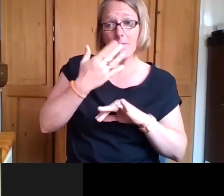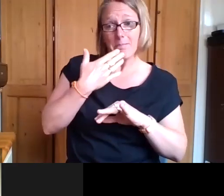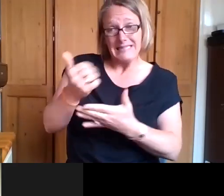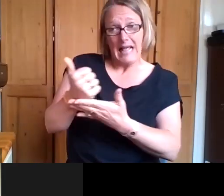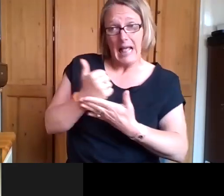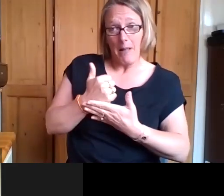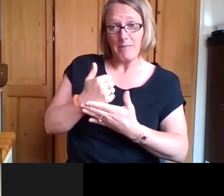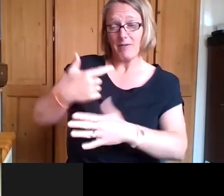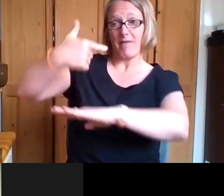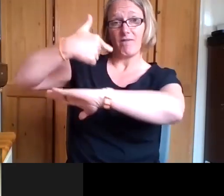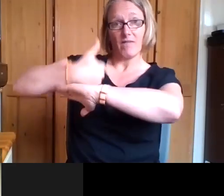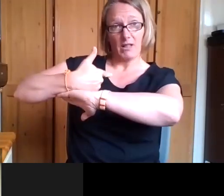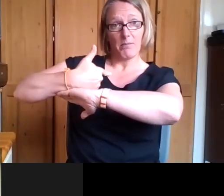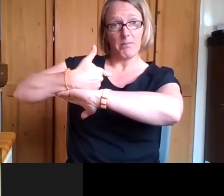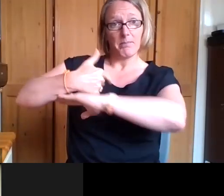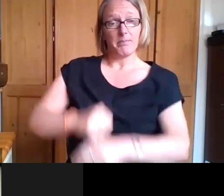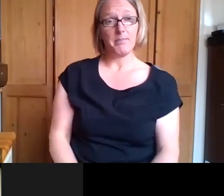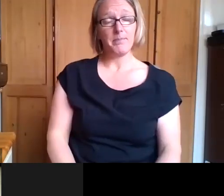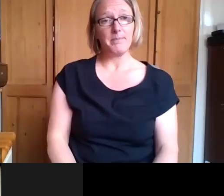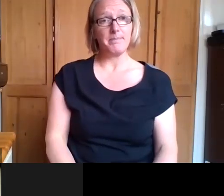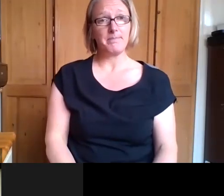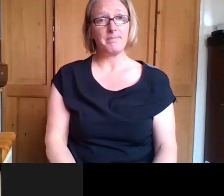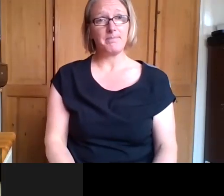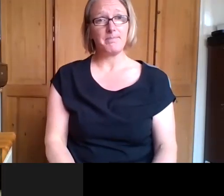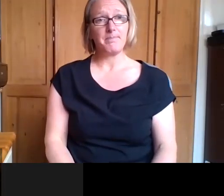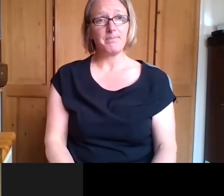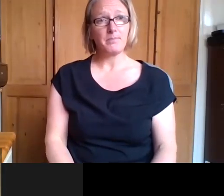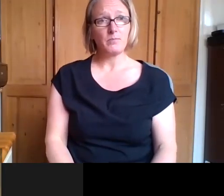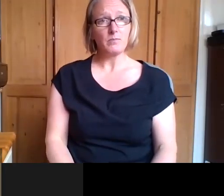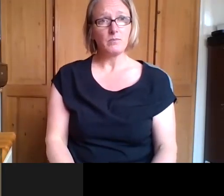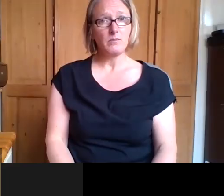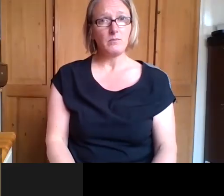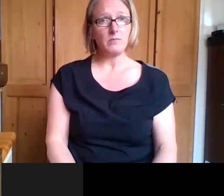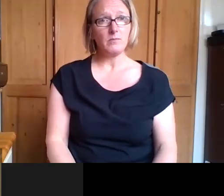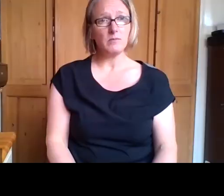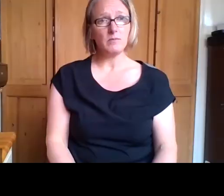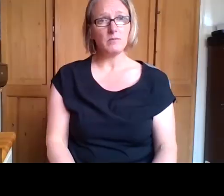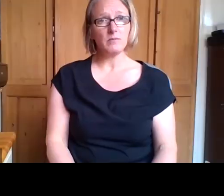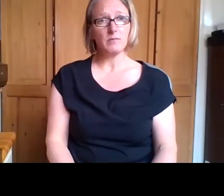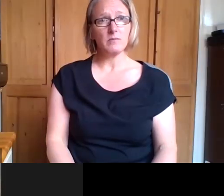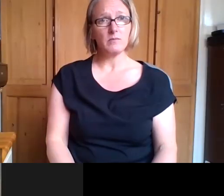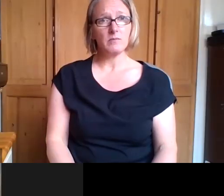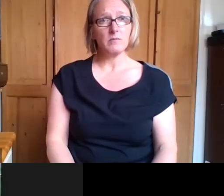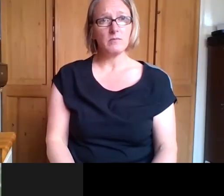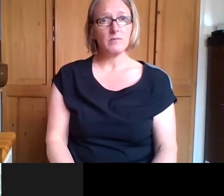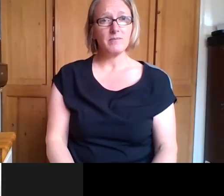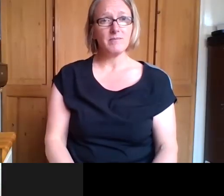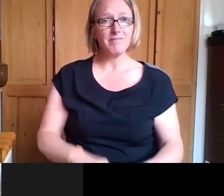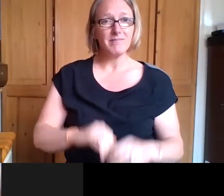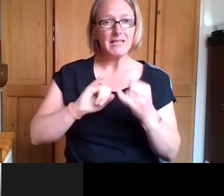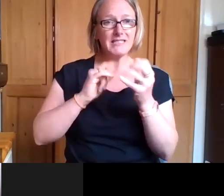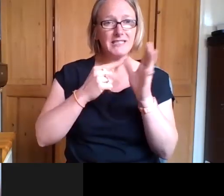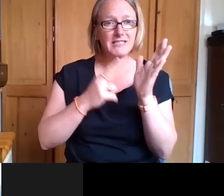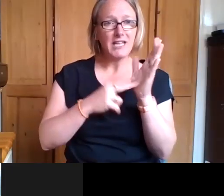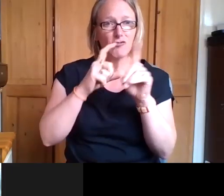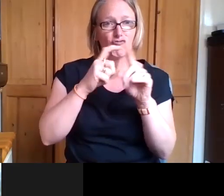I want to show you, how to take your own pictures. So fantastic. Right, let's go. Hi, Sandra's husband. Thank you